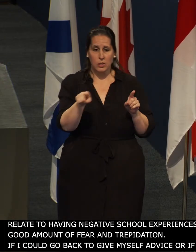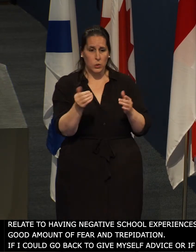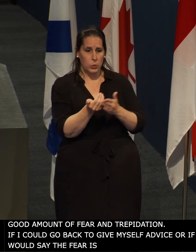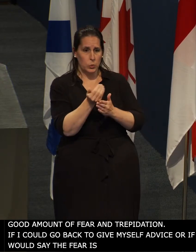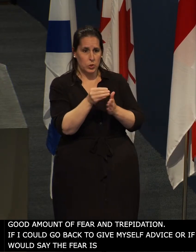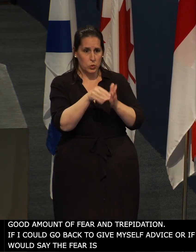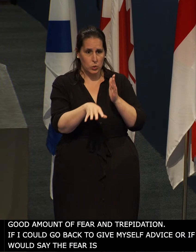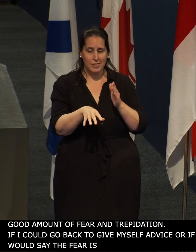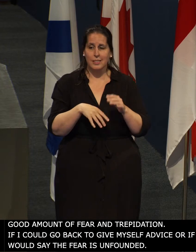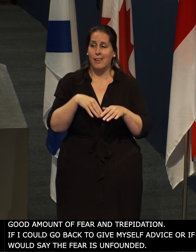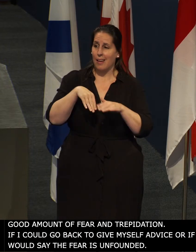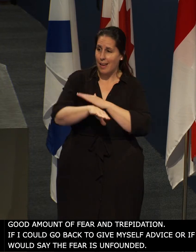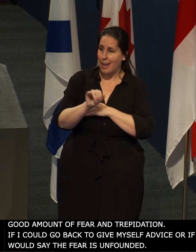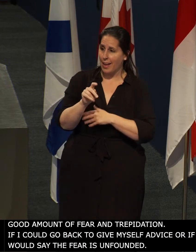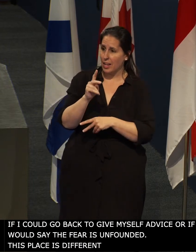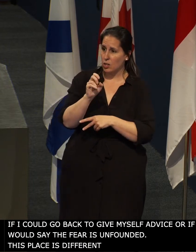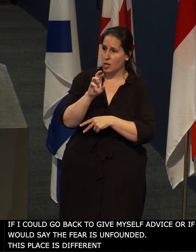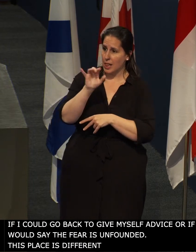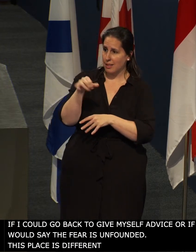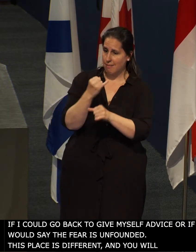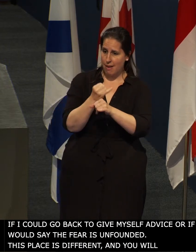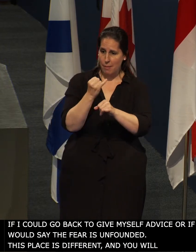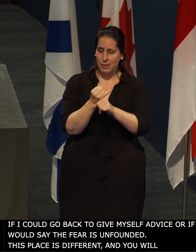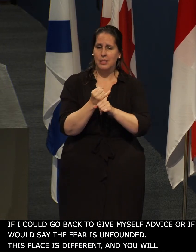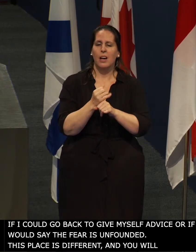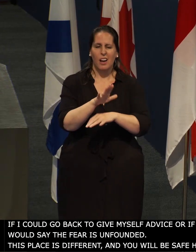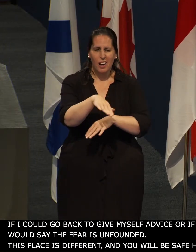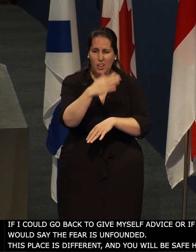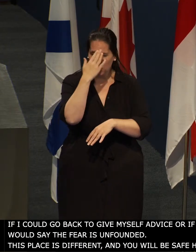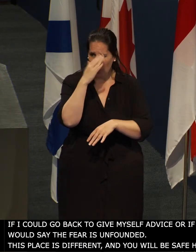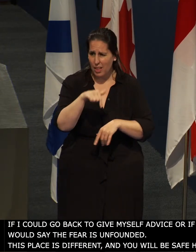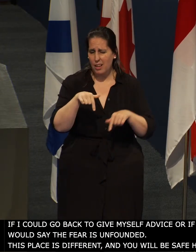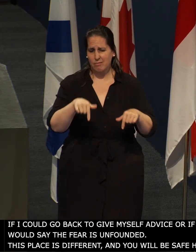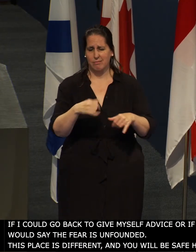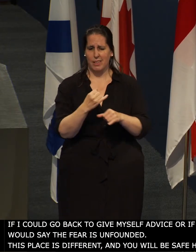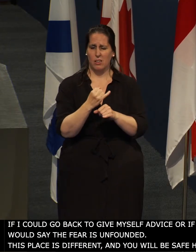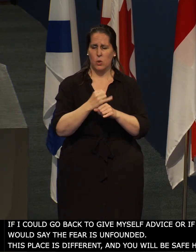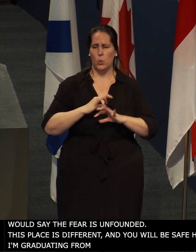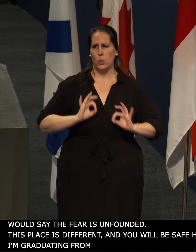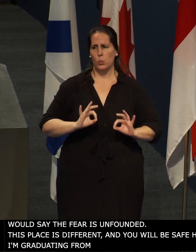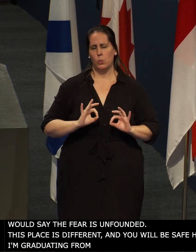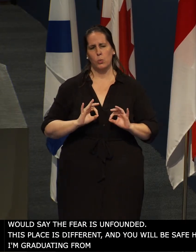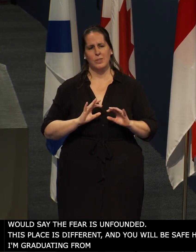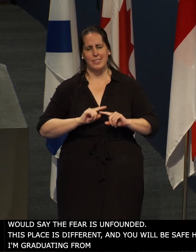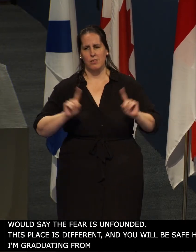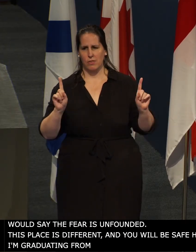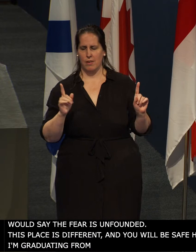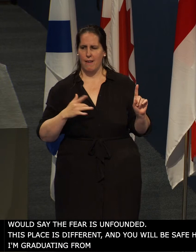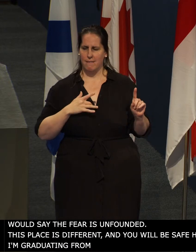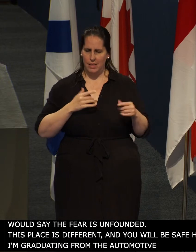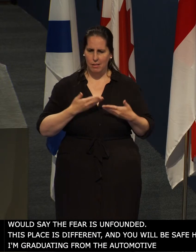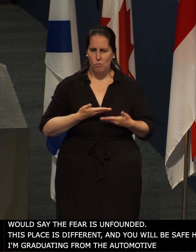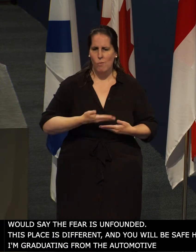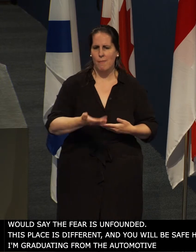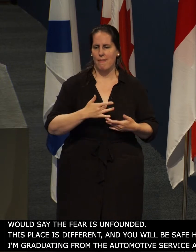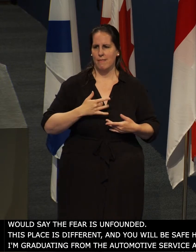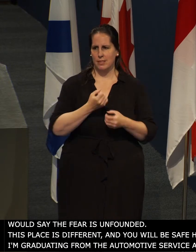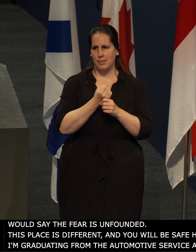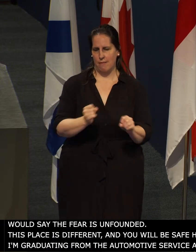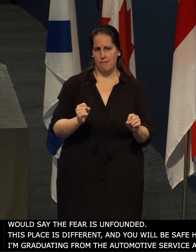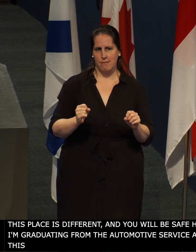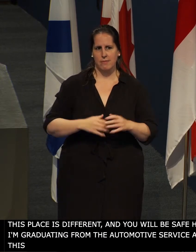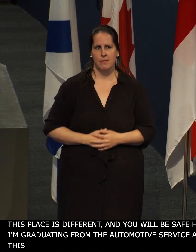is different, and you will be safe here. I'm graduating from the Automotive Service and Repair program. This course, like all trades at NSCC, is